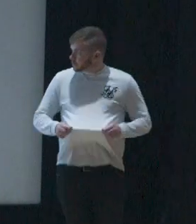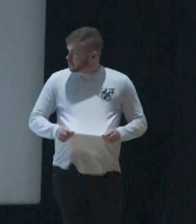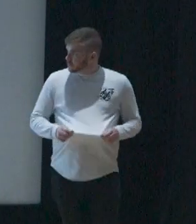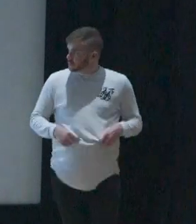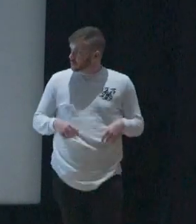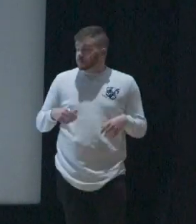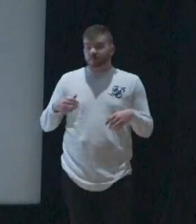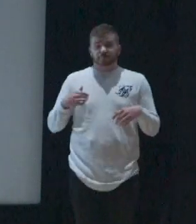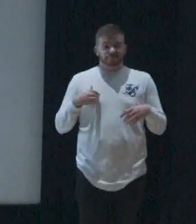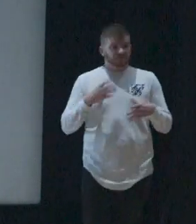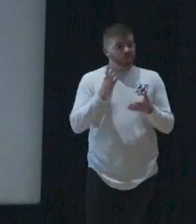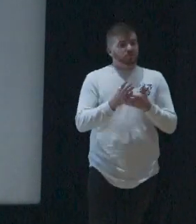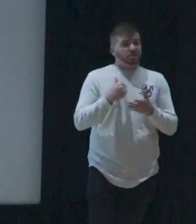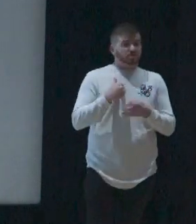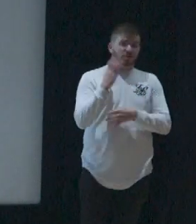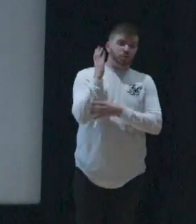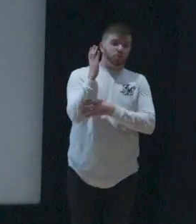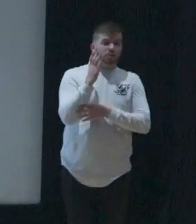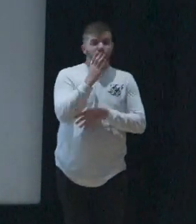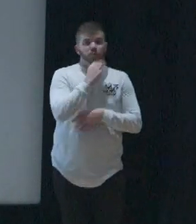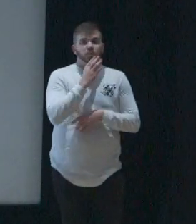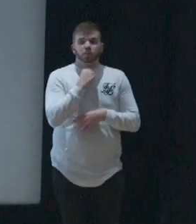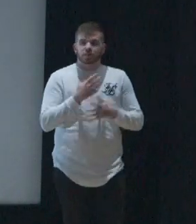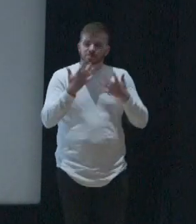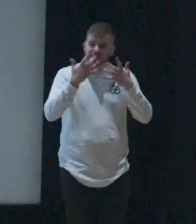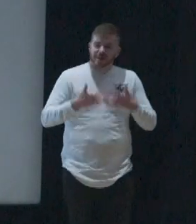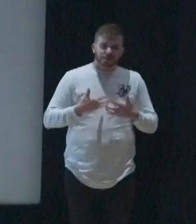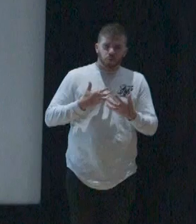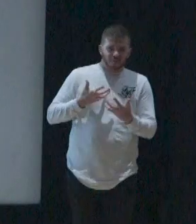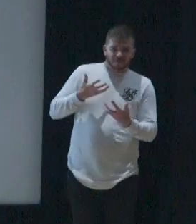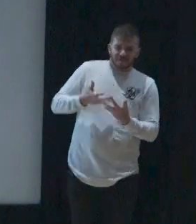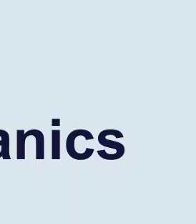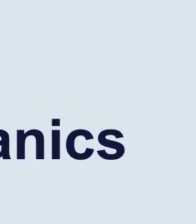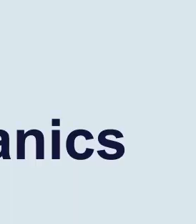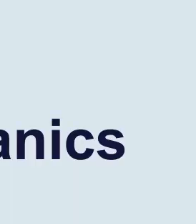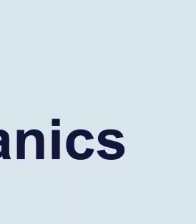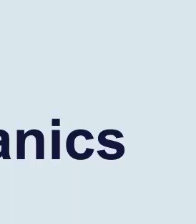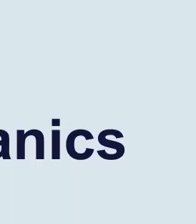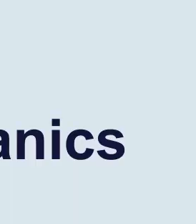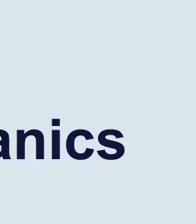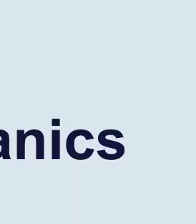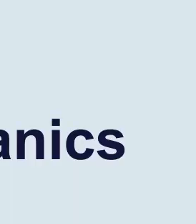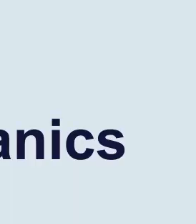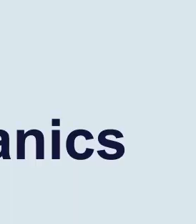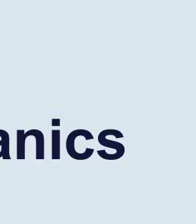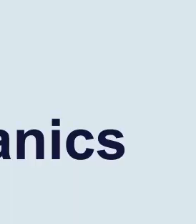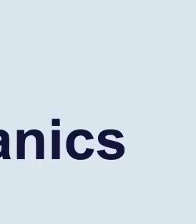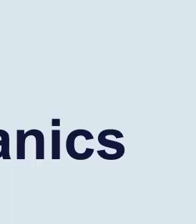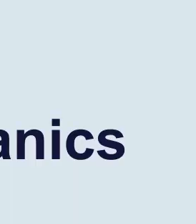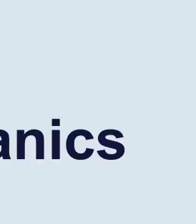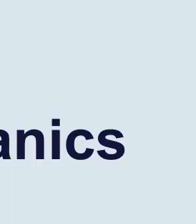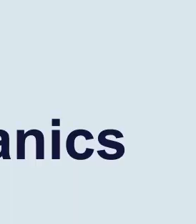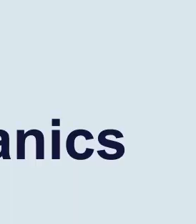The premise of my talk is that if you use mechanics that don't really fit your game world and story very well, it can frustrate players and break their